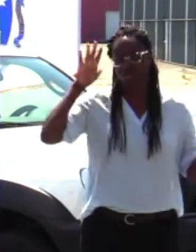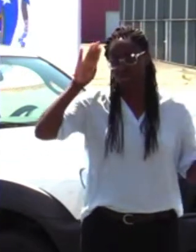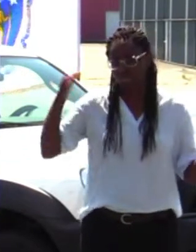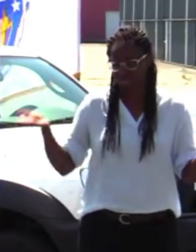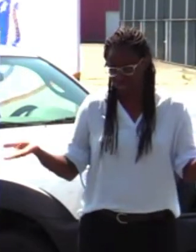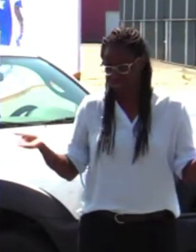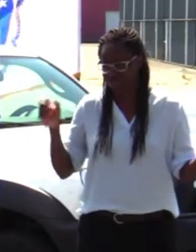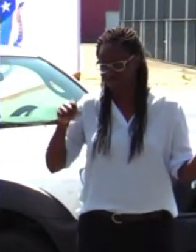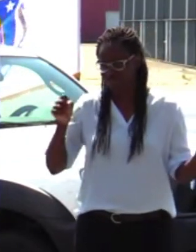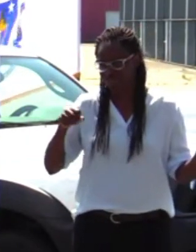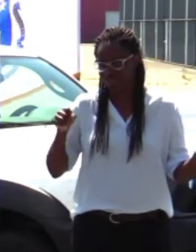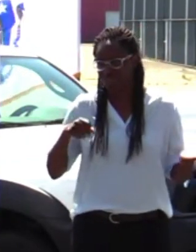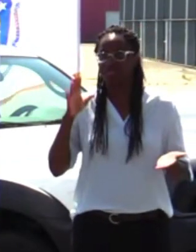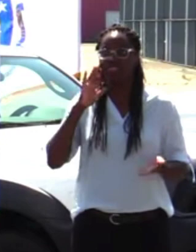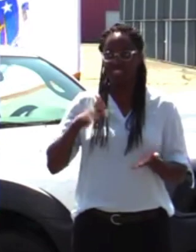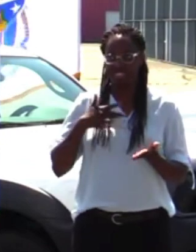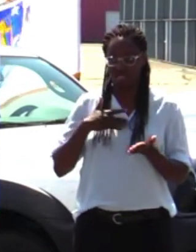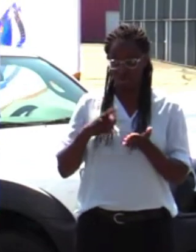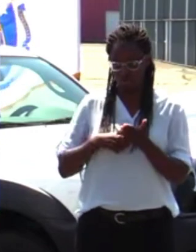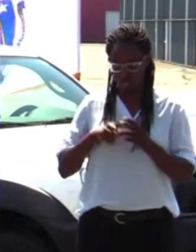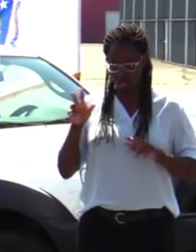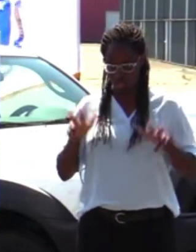awkward and difficult moments. And